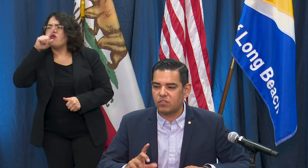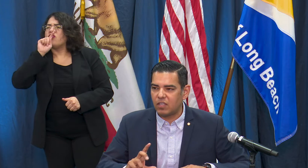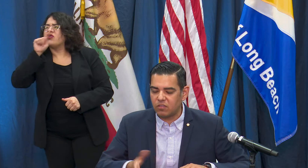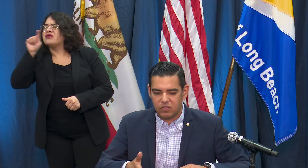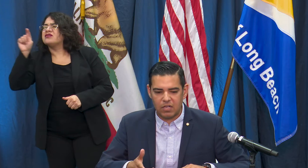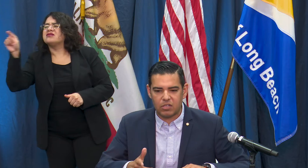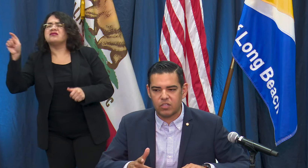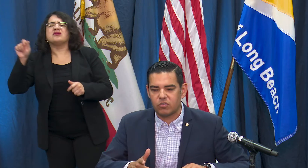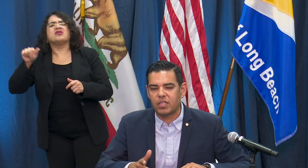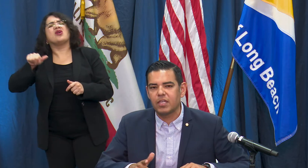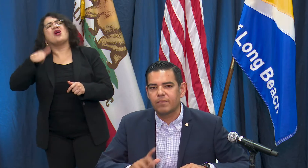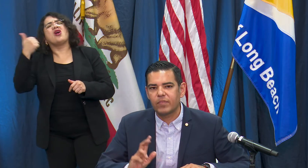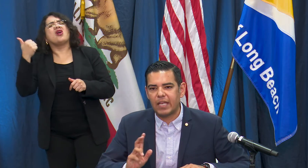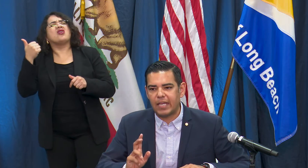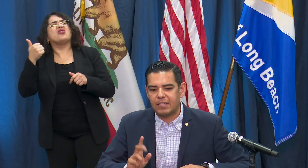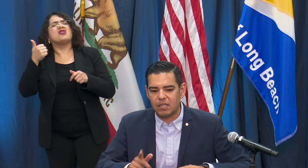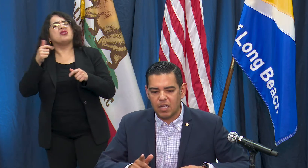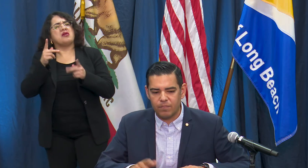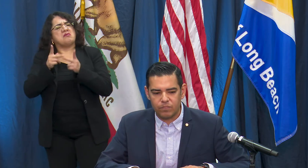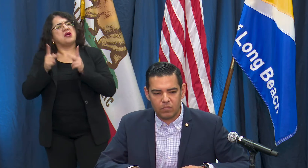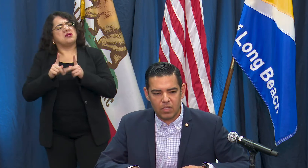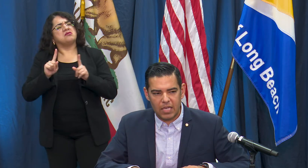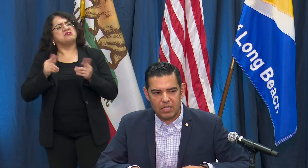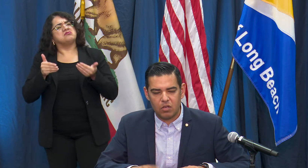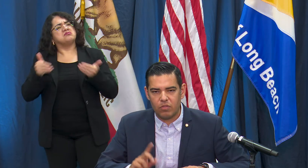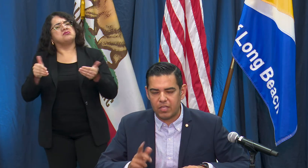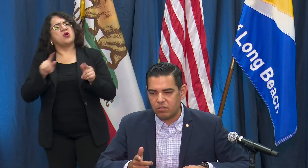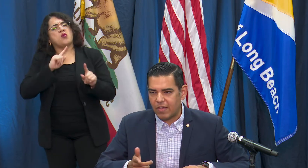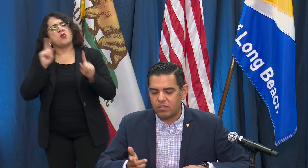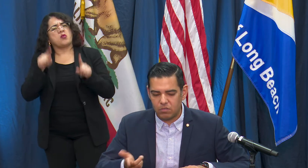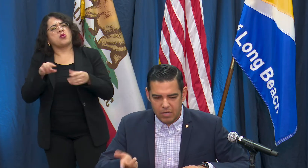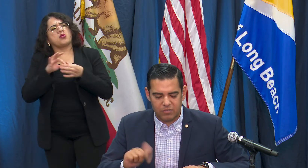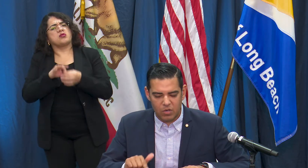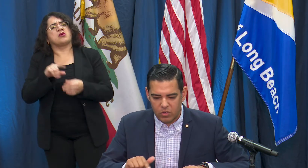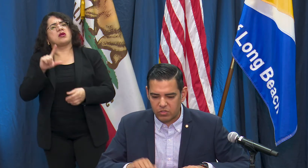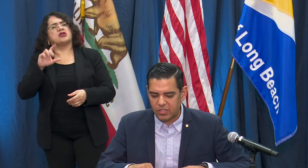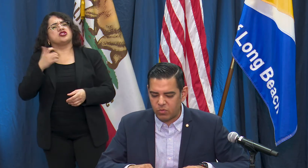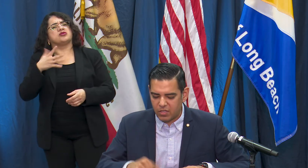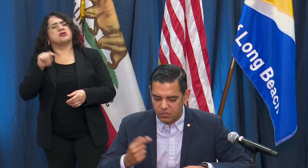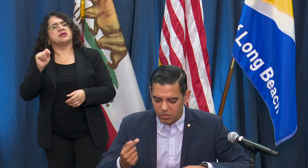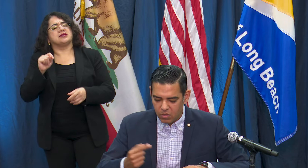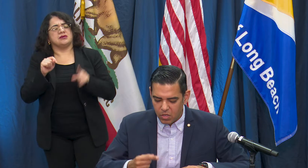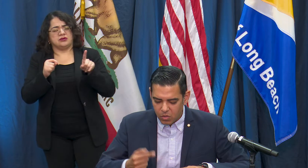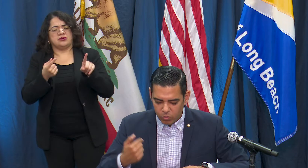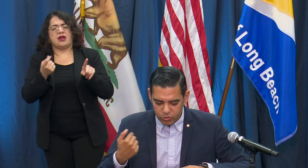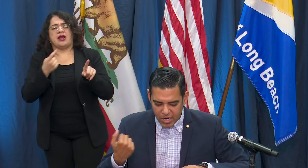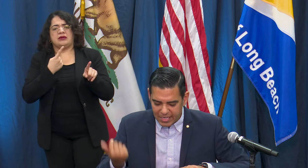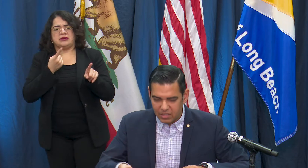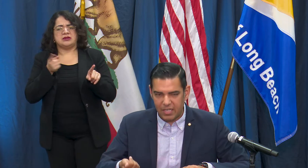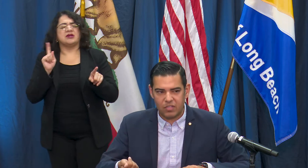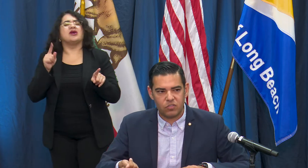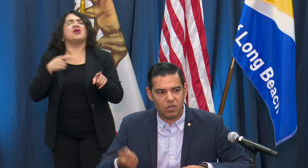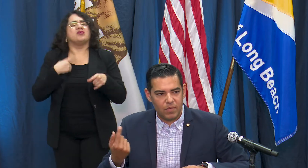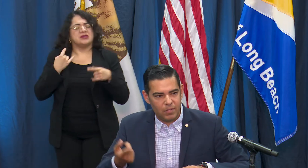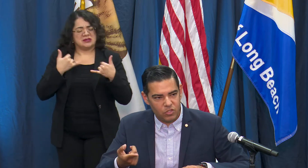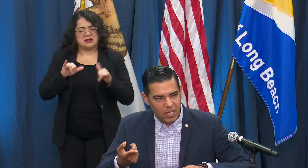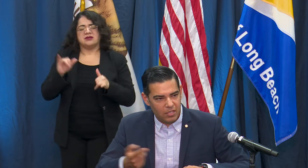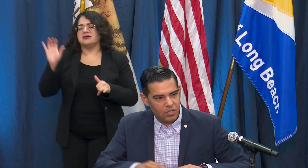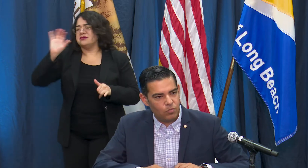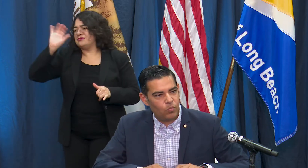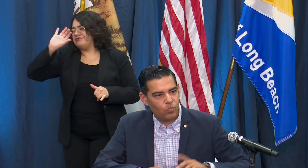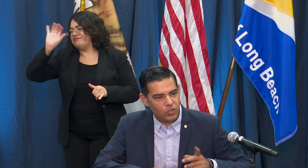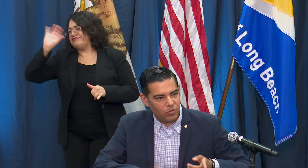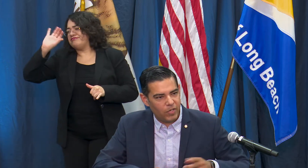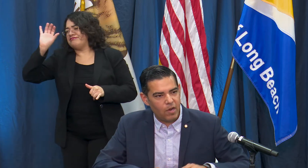in the state or country. And I know that you asked that question last week, and so we'll try to get the answer. And maybe